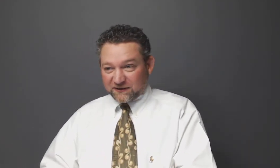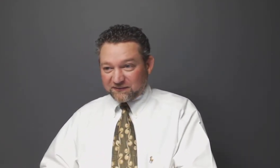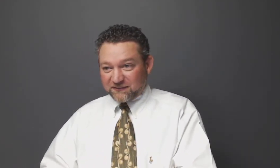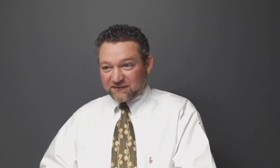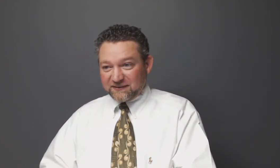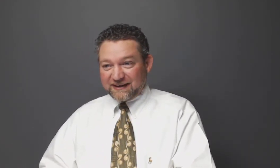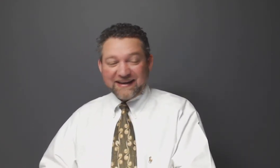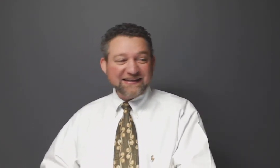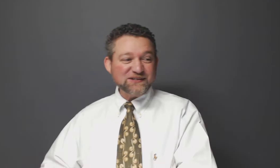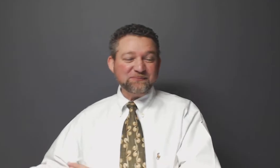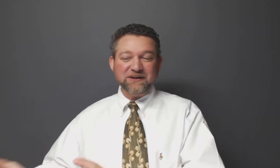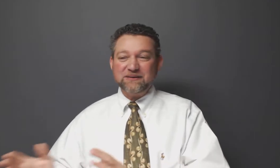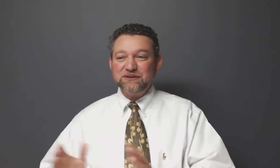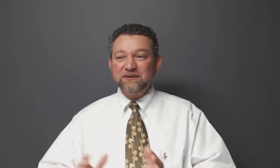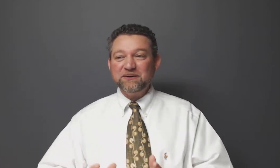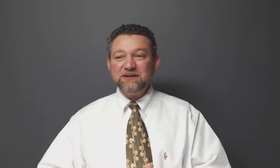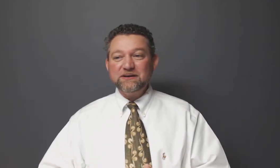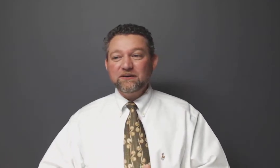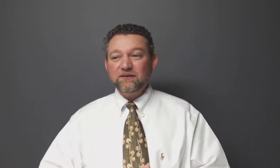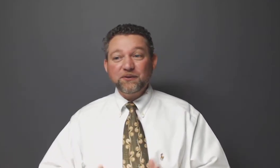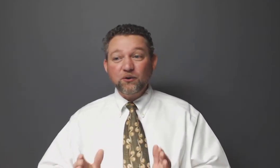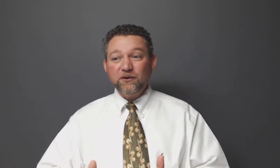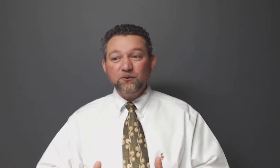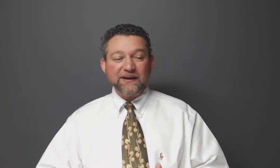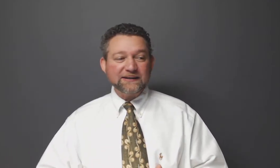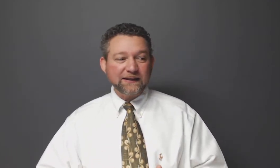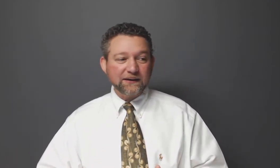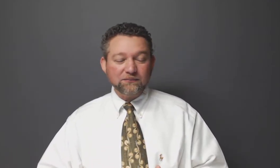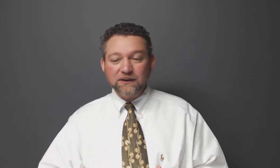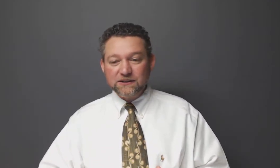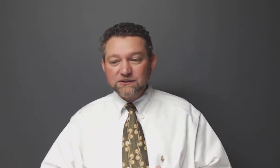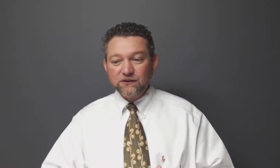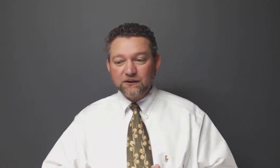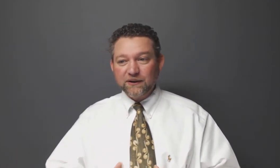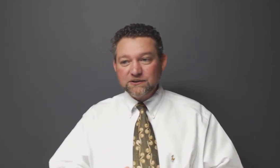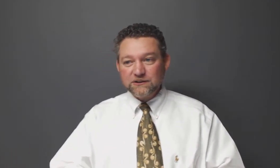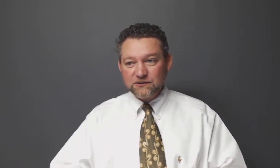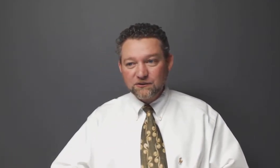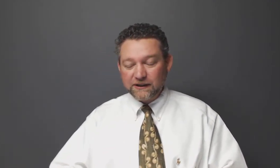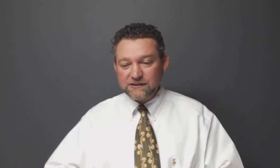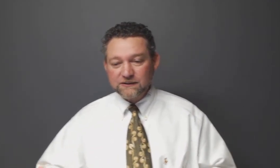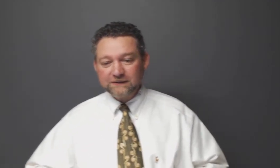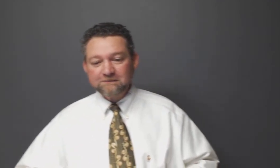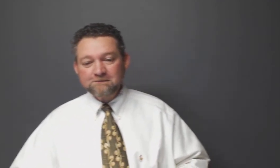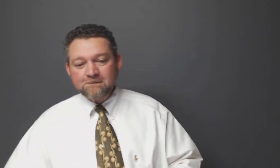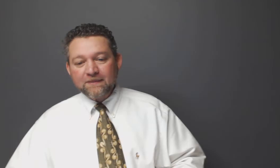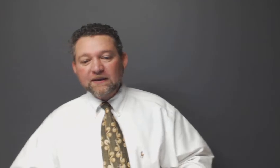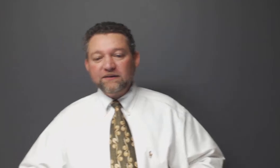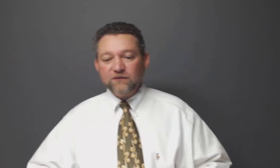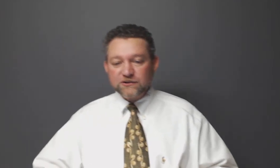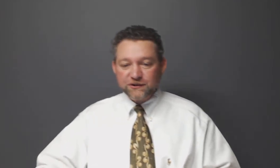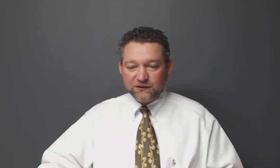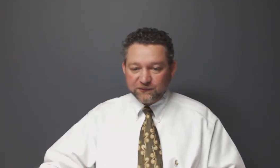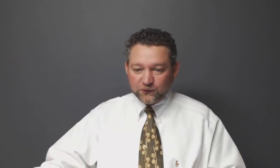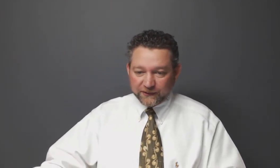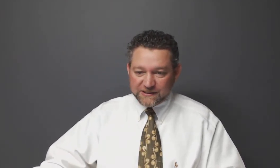himself, and then sometimes it'll be no other way to take it, but it's talking about Jesus Christ. In verse 34, he